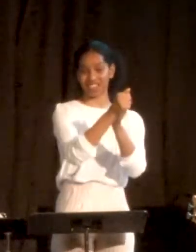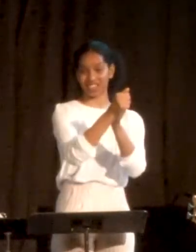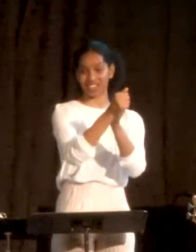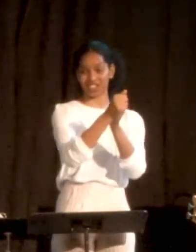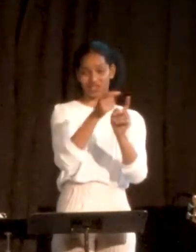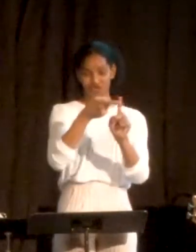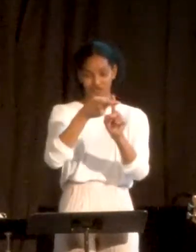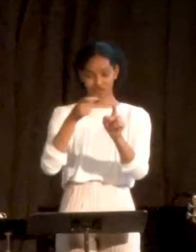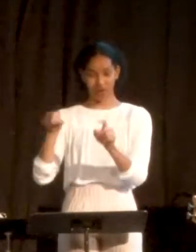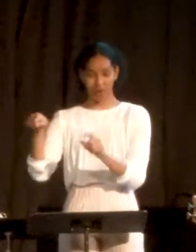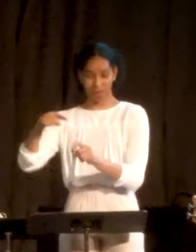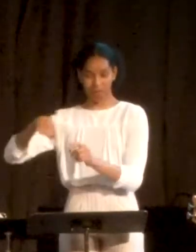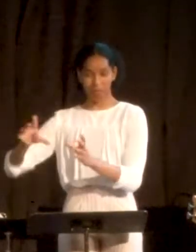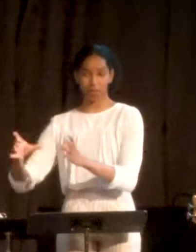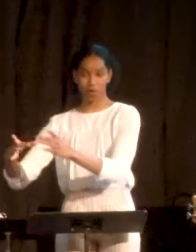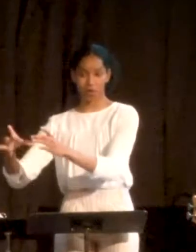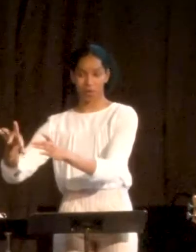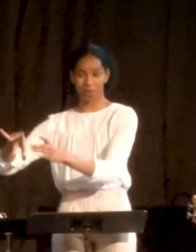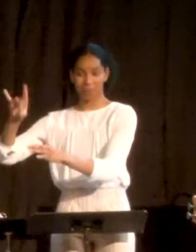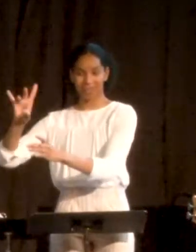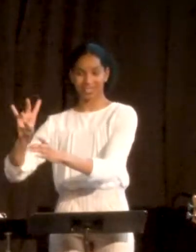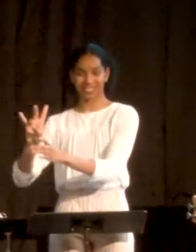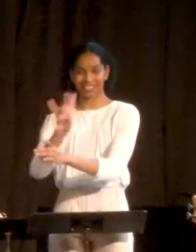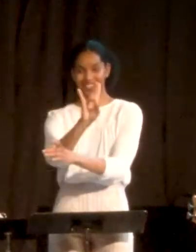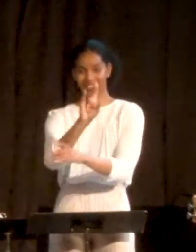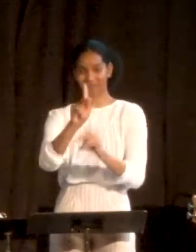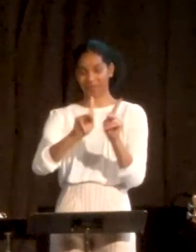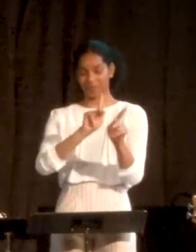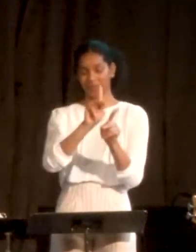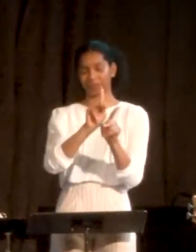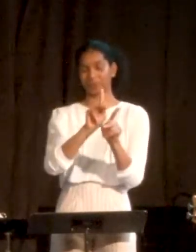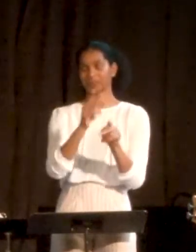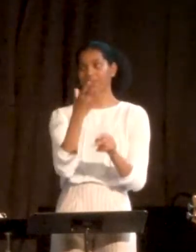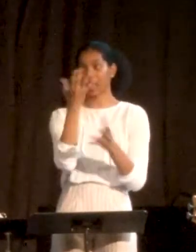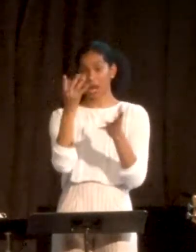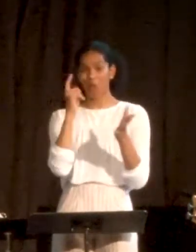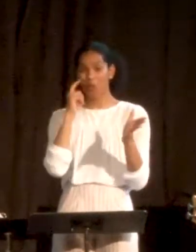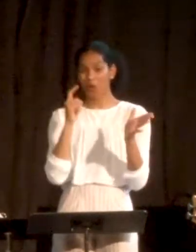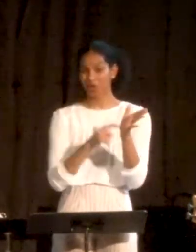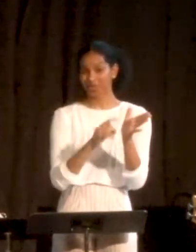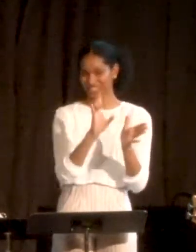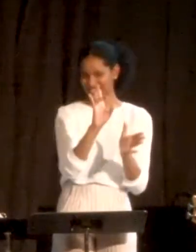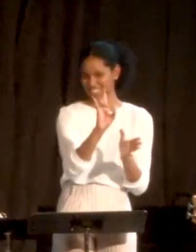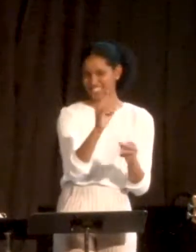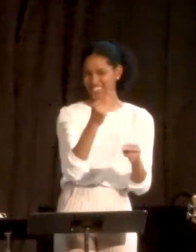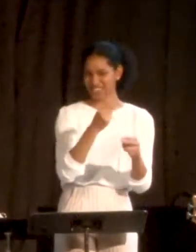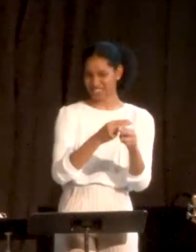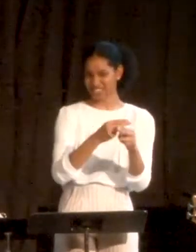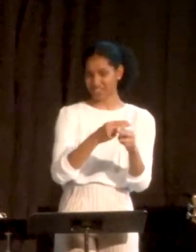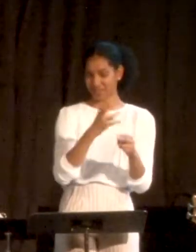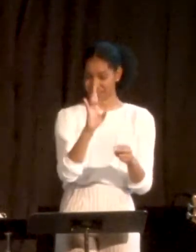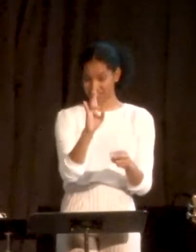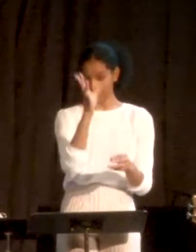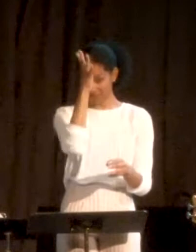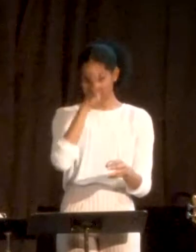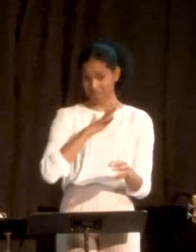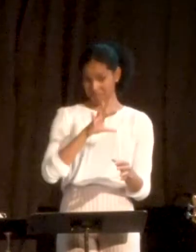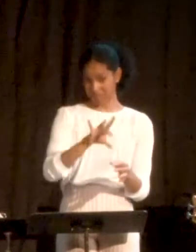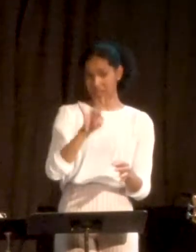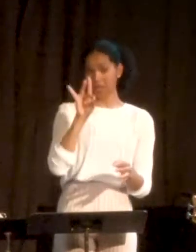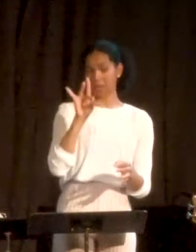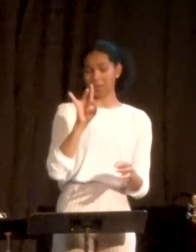themselves. And I want you to notice that those seven names, the seven men they pick,